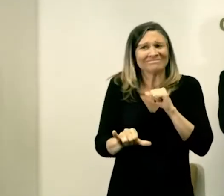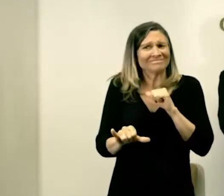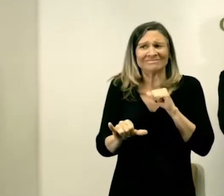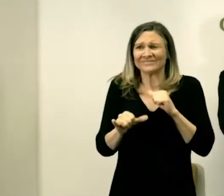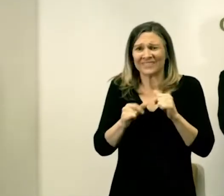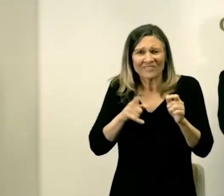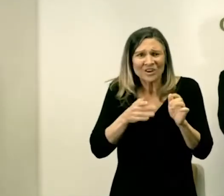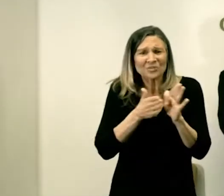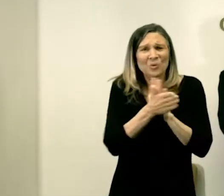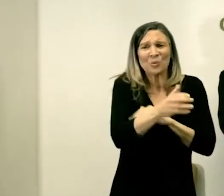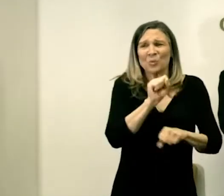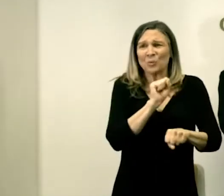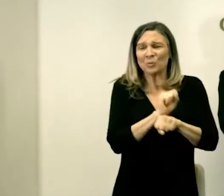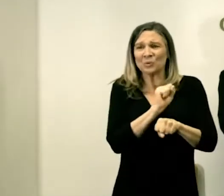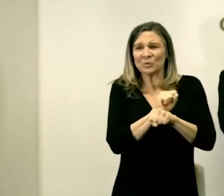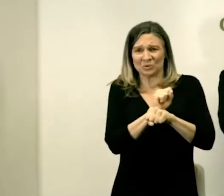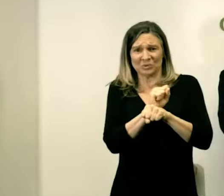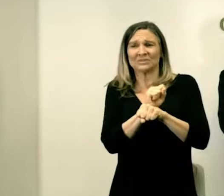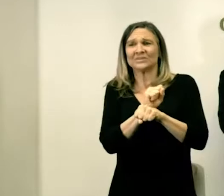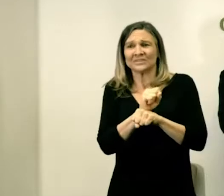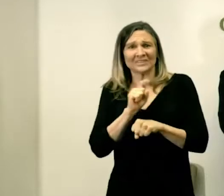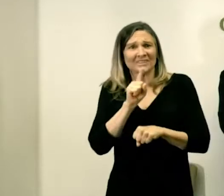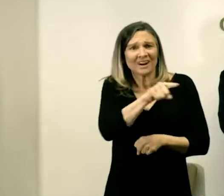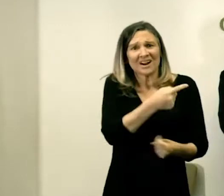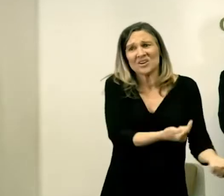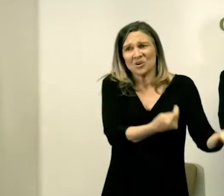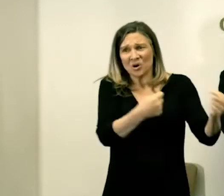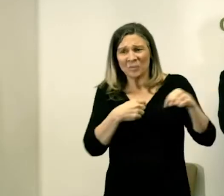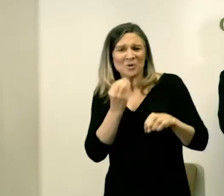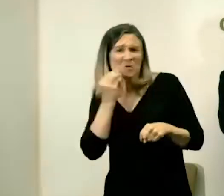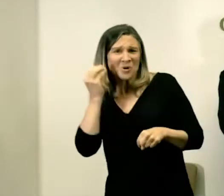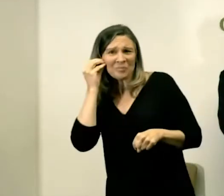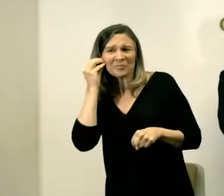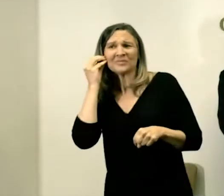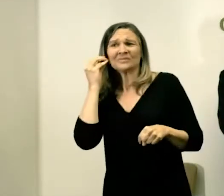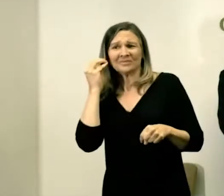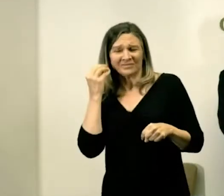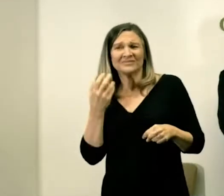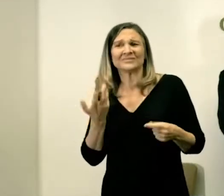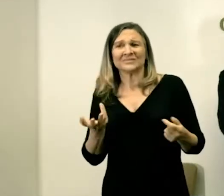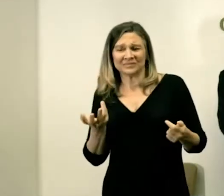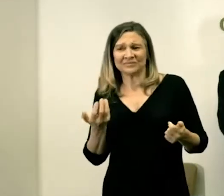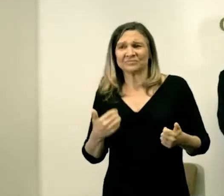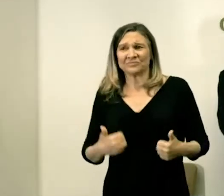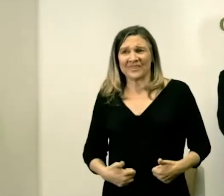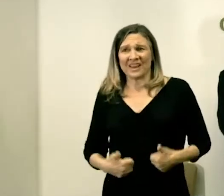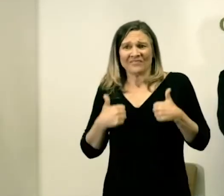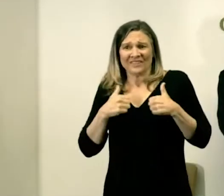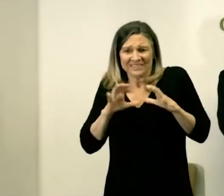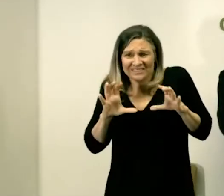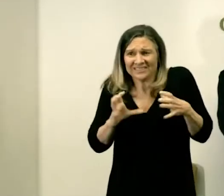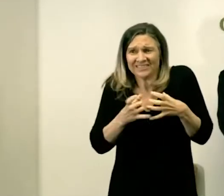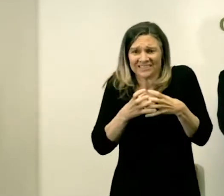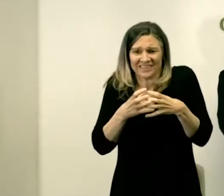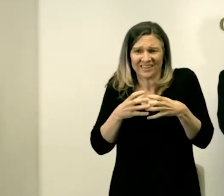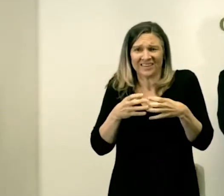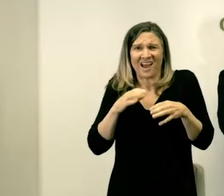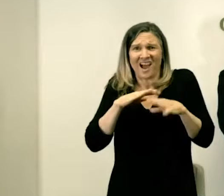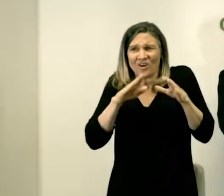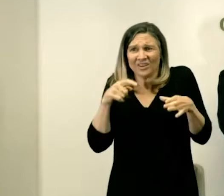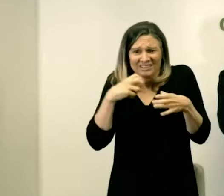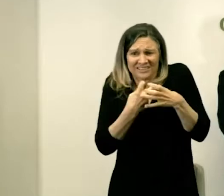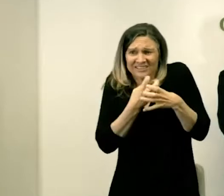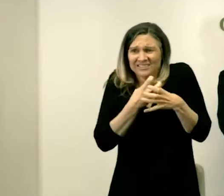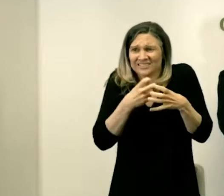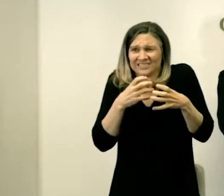out and then come back to their homes where they live in overcrowded conditions, sometimes